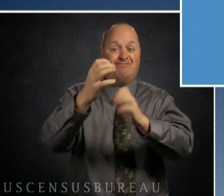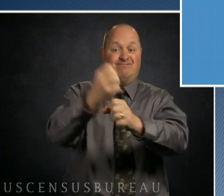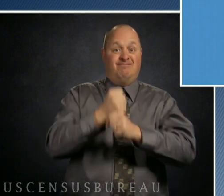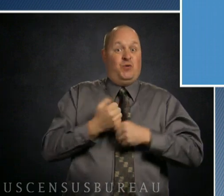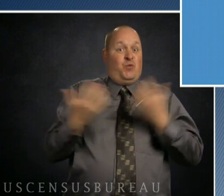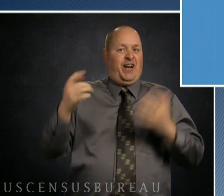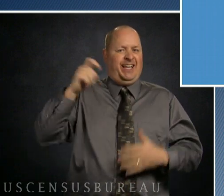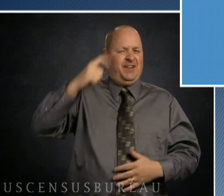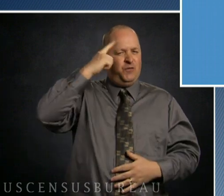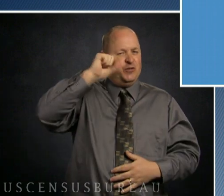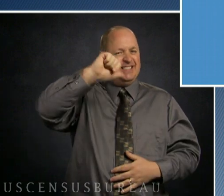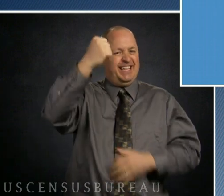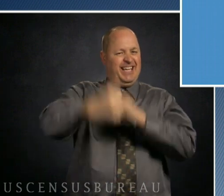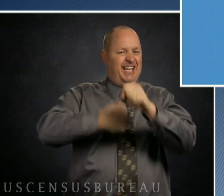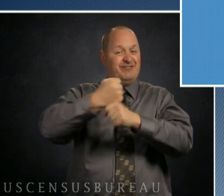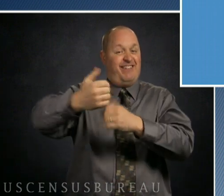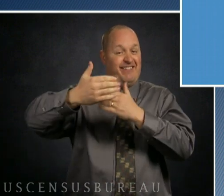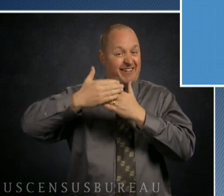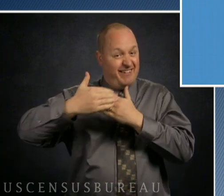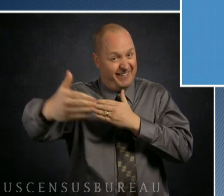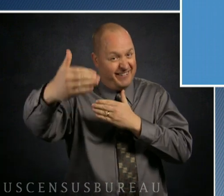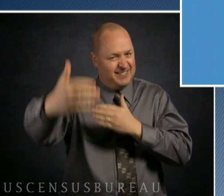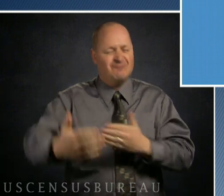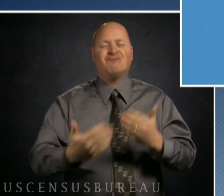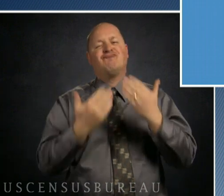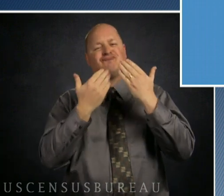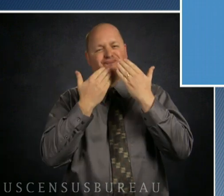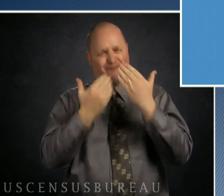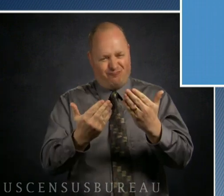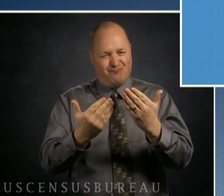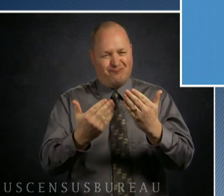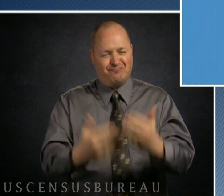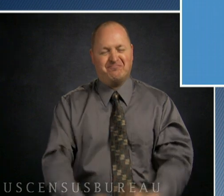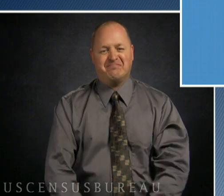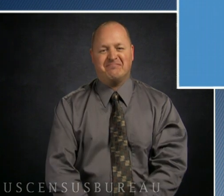and helping your community get what it needs for the next 10 years.